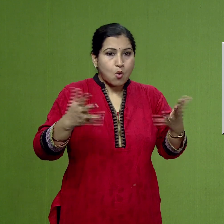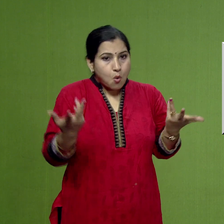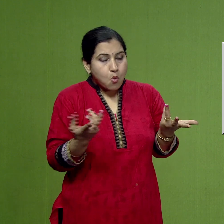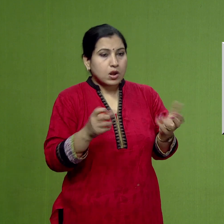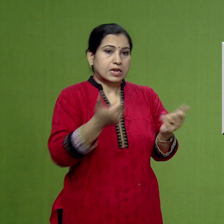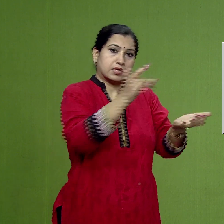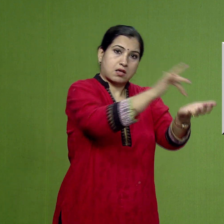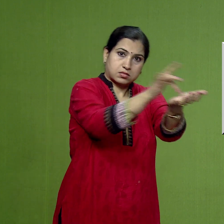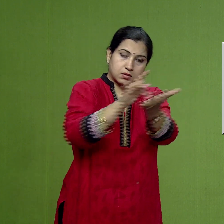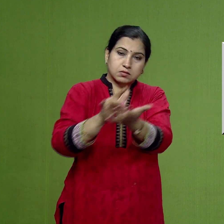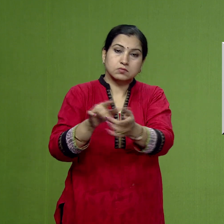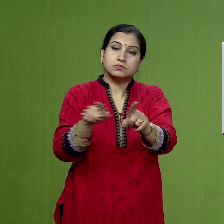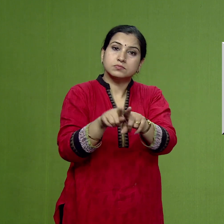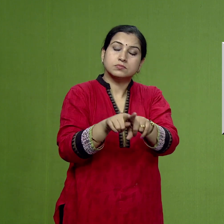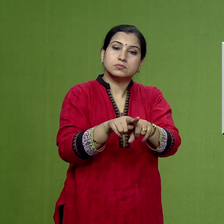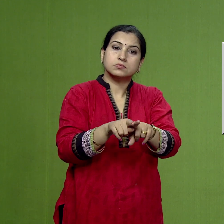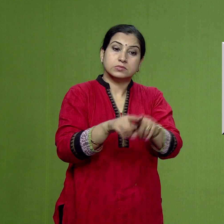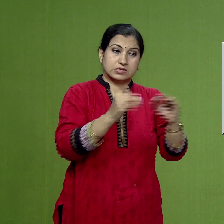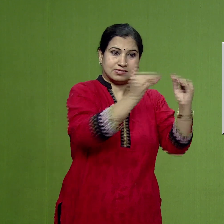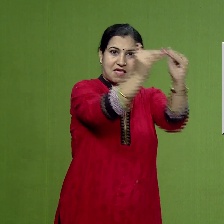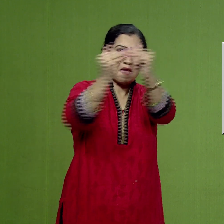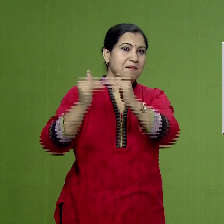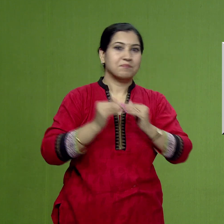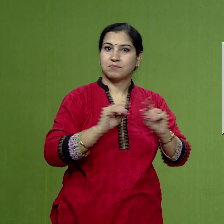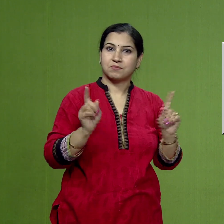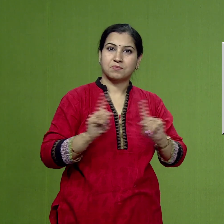other, are not evenly distributed.